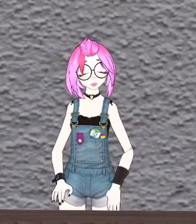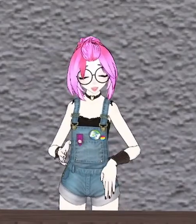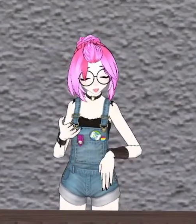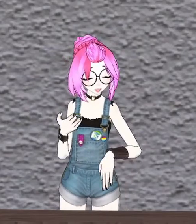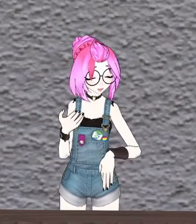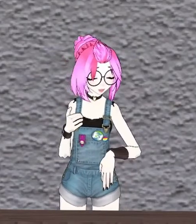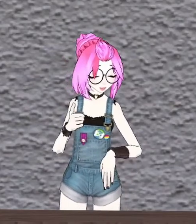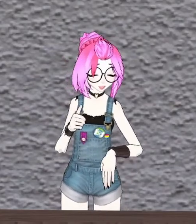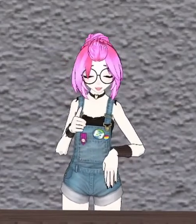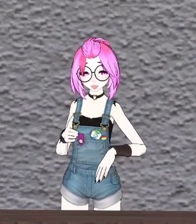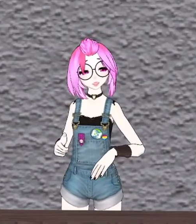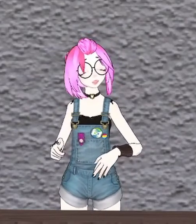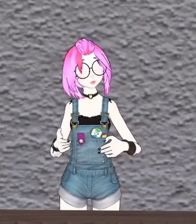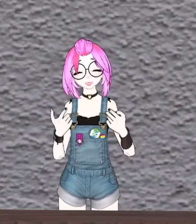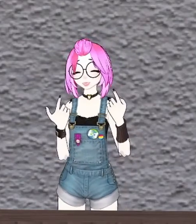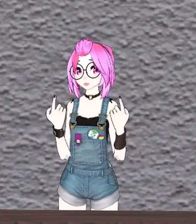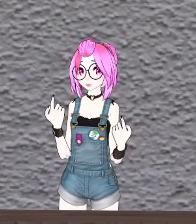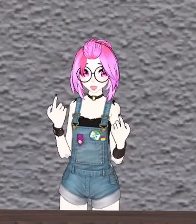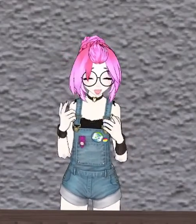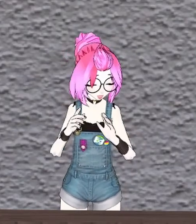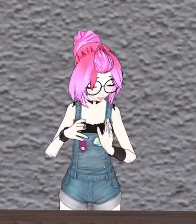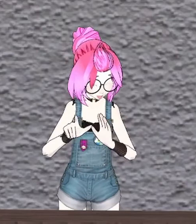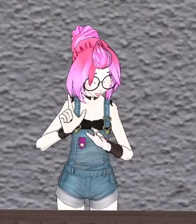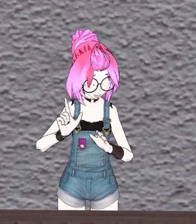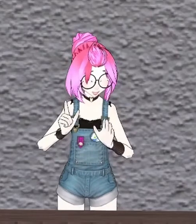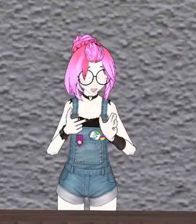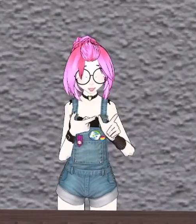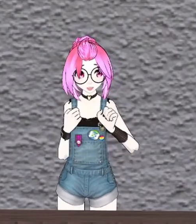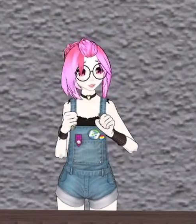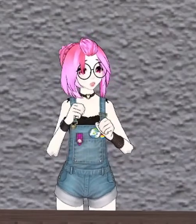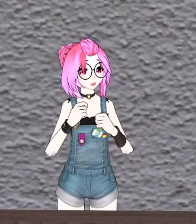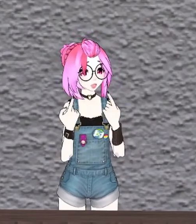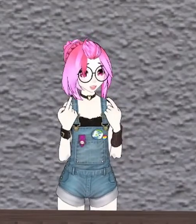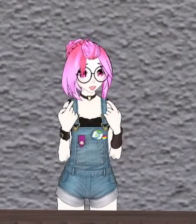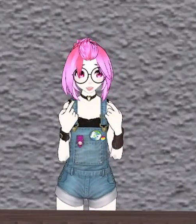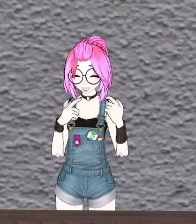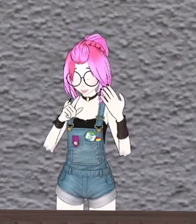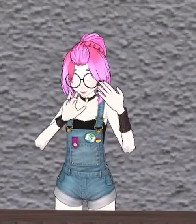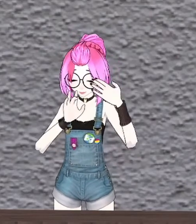Okay, we got like 10 more minutes. Let's do a review real quick, and then we'll move on to questions. Okay.